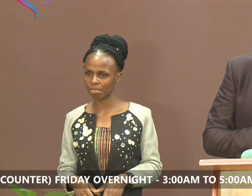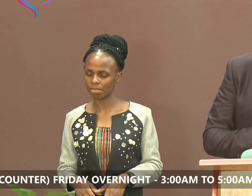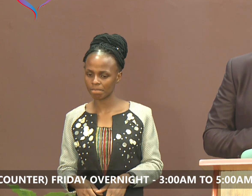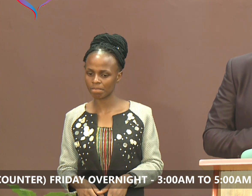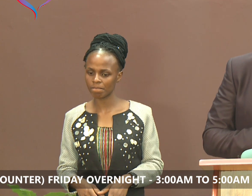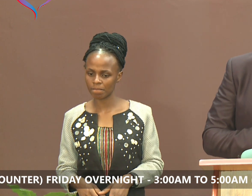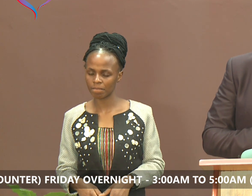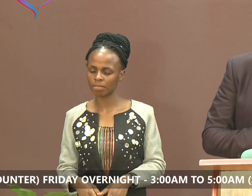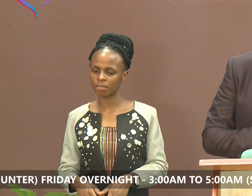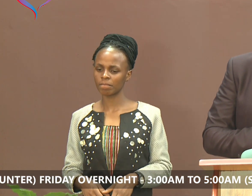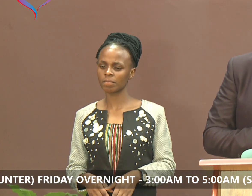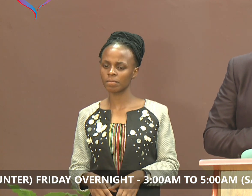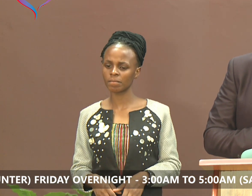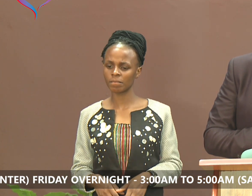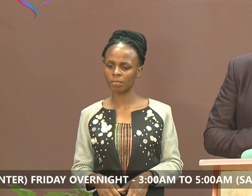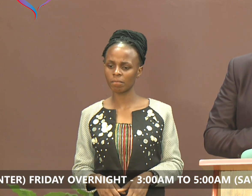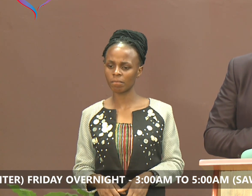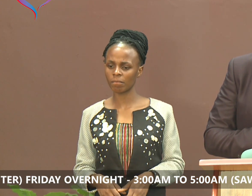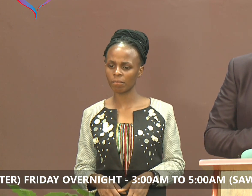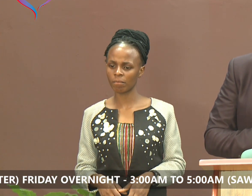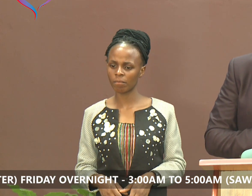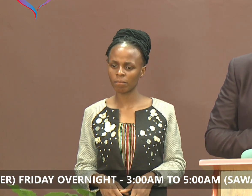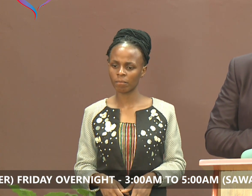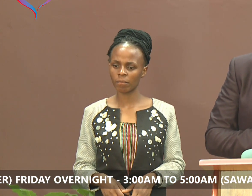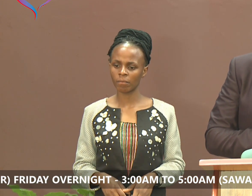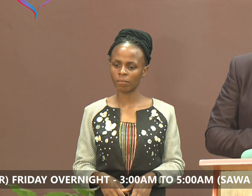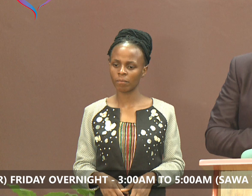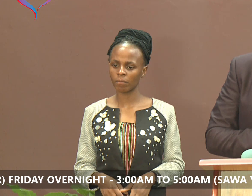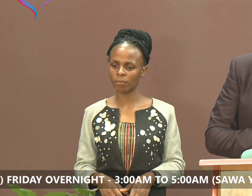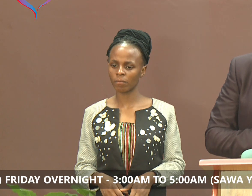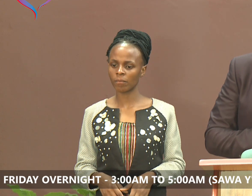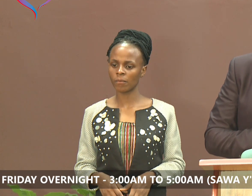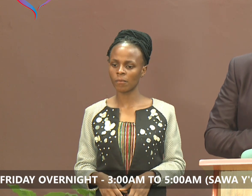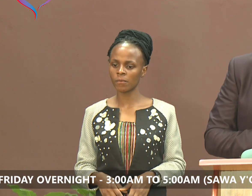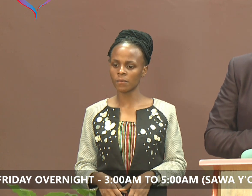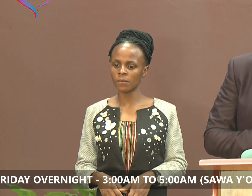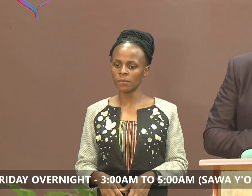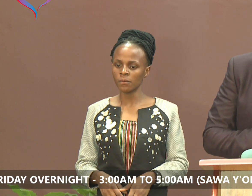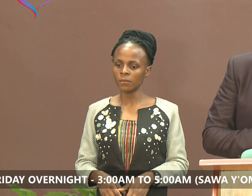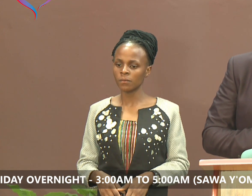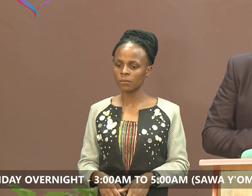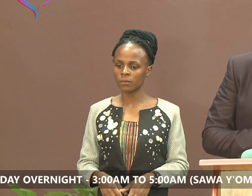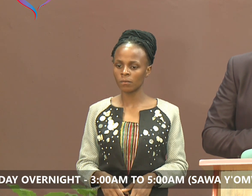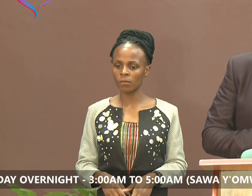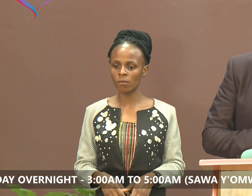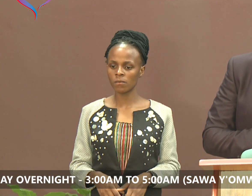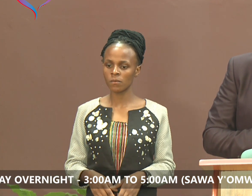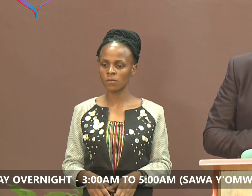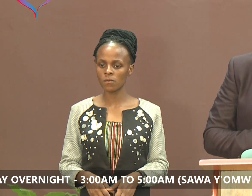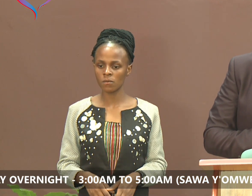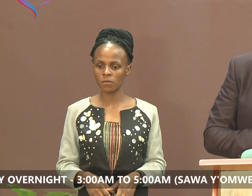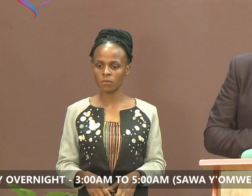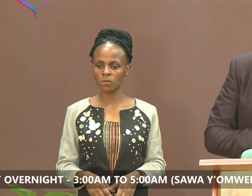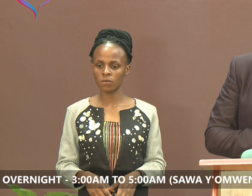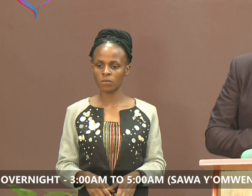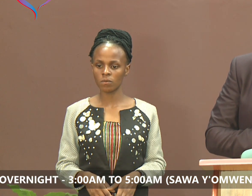muntu akulira wa akola, buli chonacha asanzo kola. Abantu abakulira mu family eriwo etyo, bavaawo nga bayaga, bazibu nyo, babikwegamba